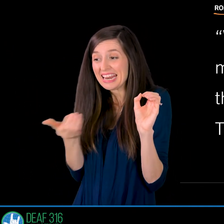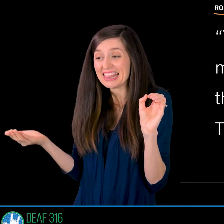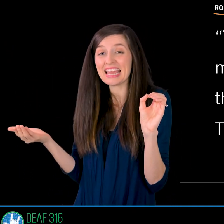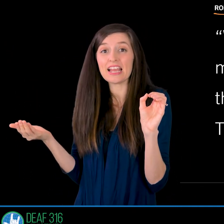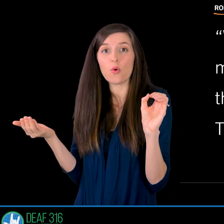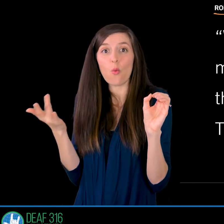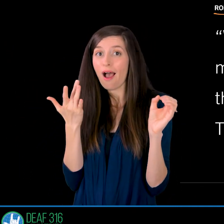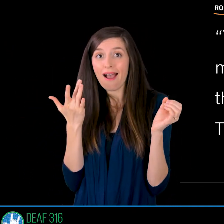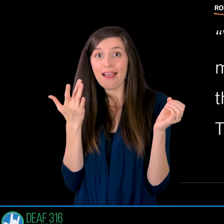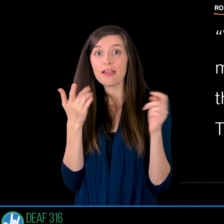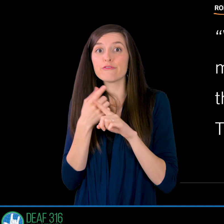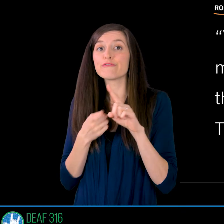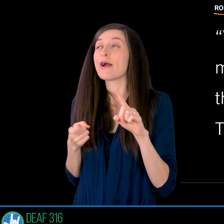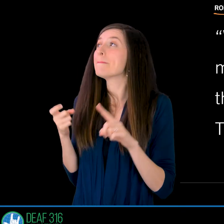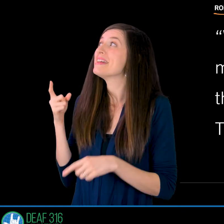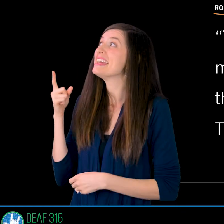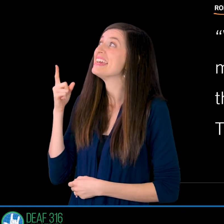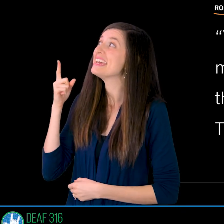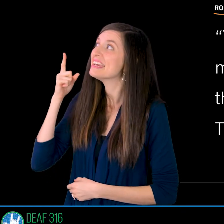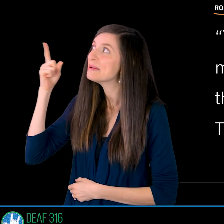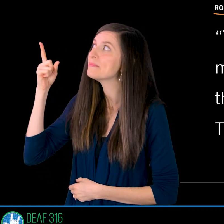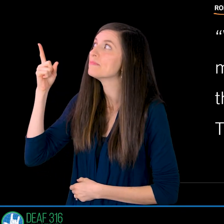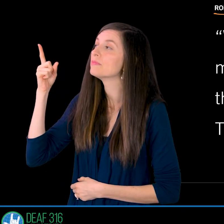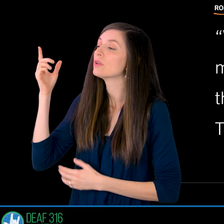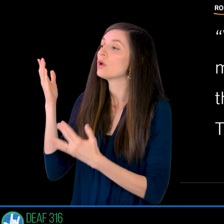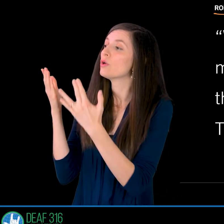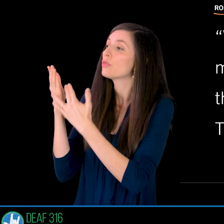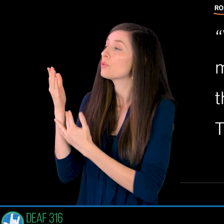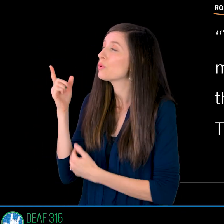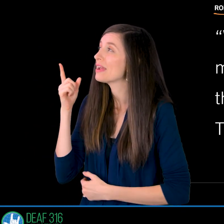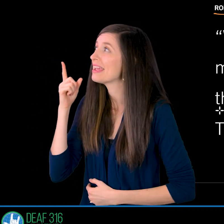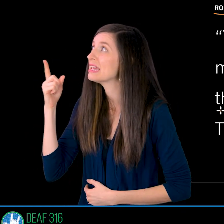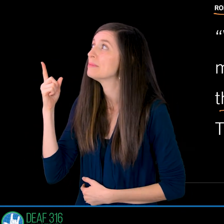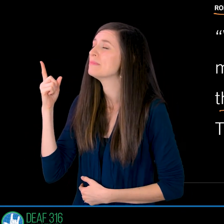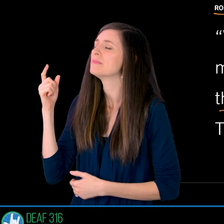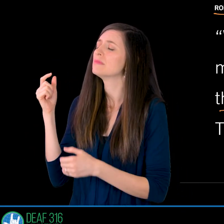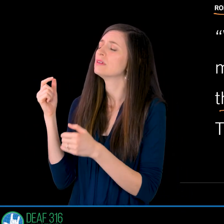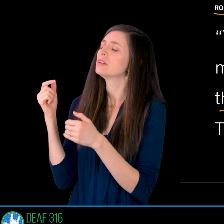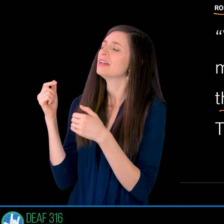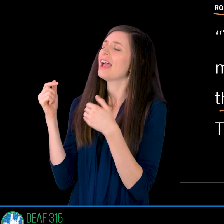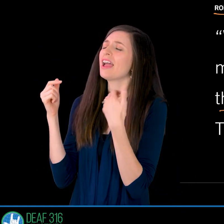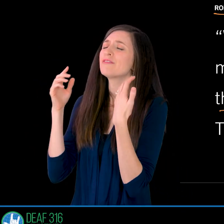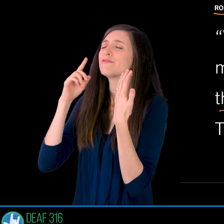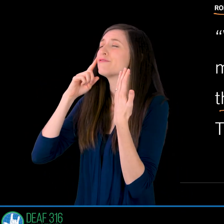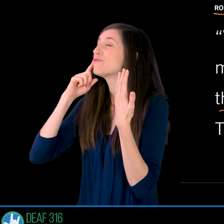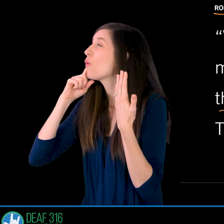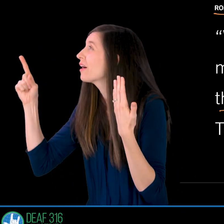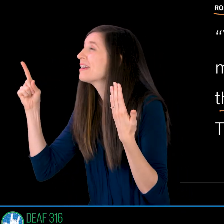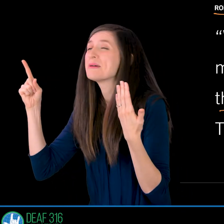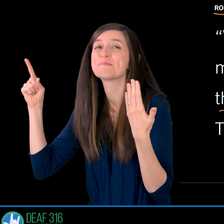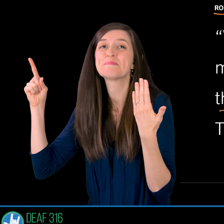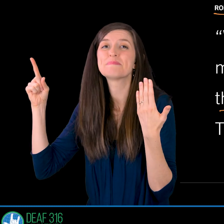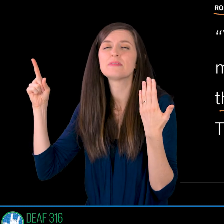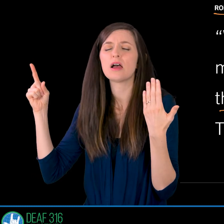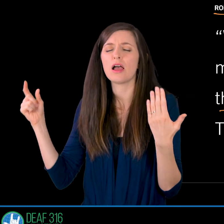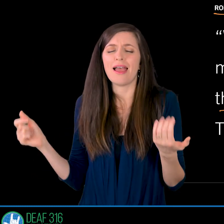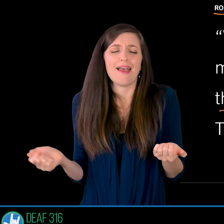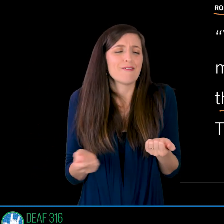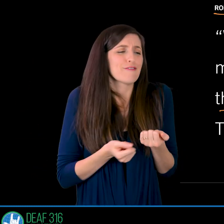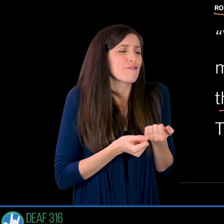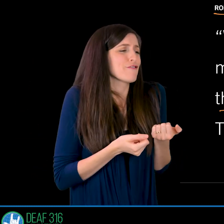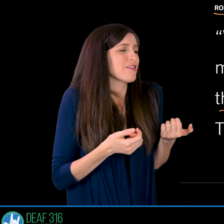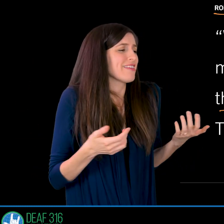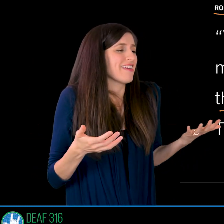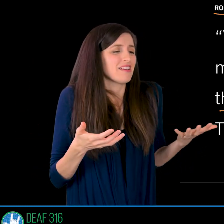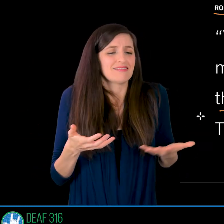debt. For from him and through him and to him are